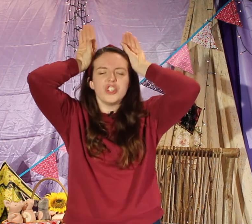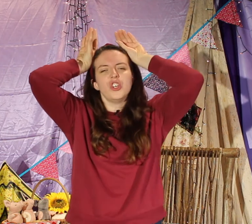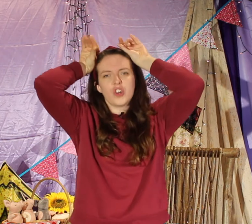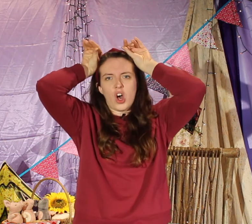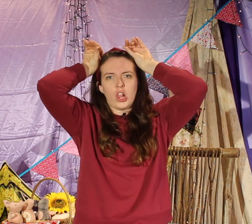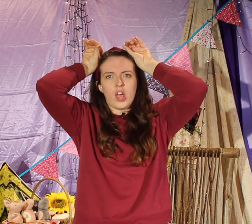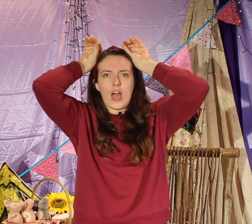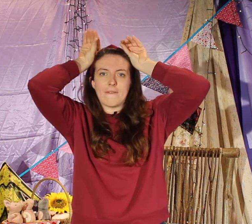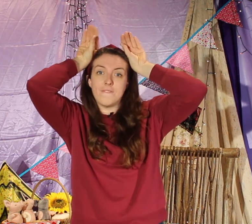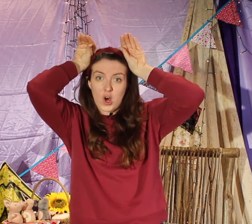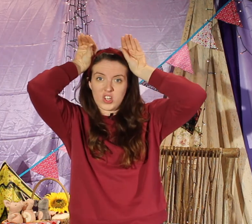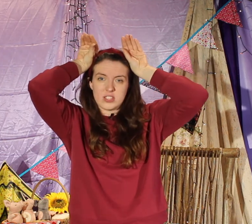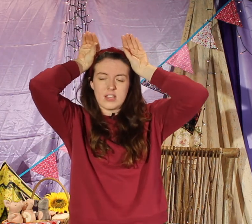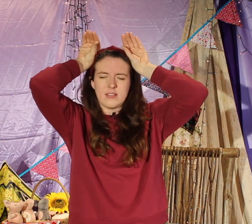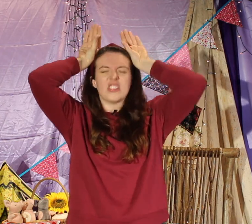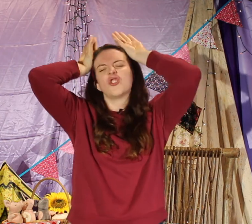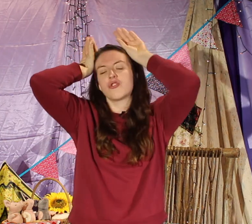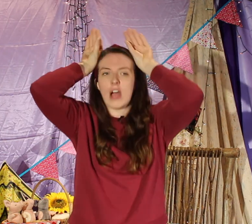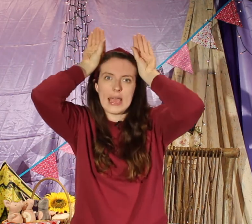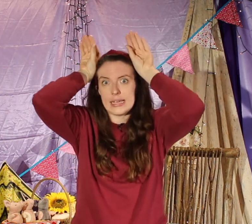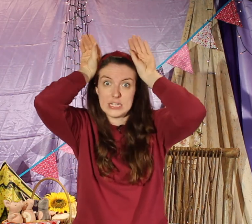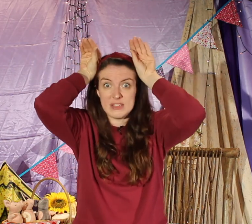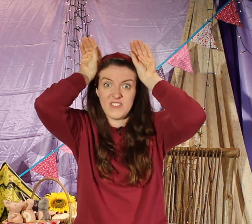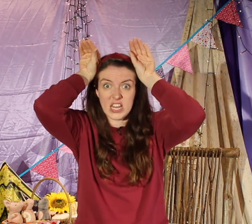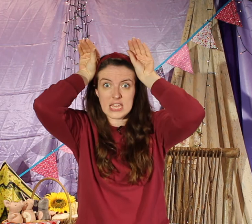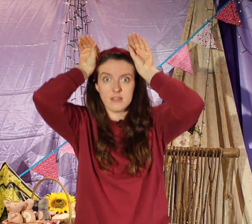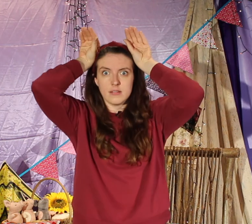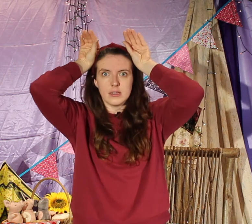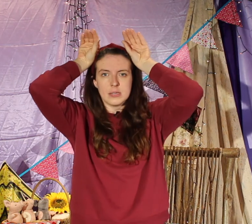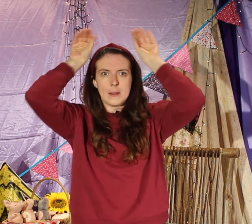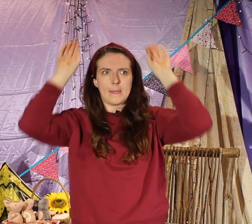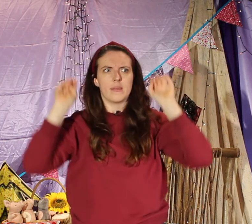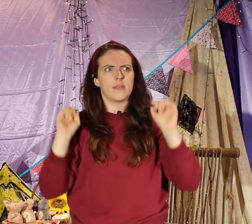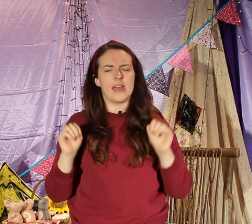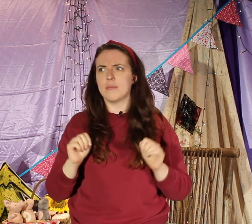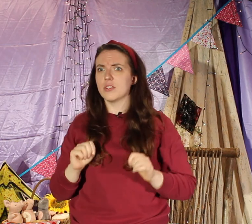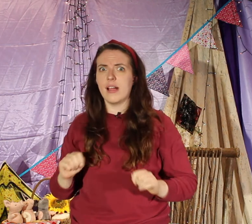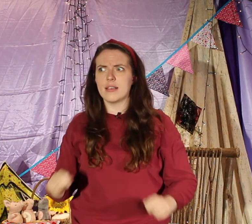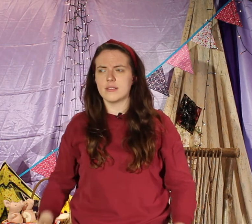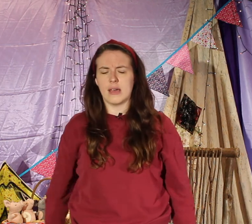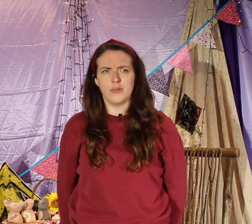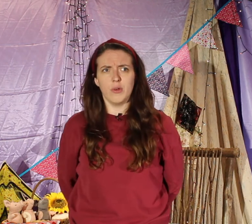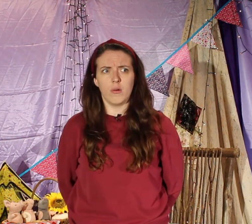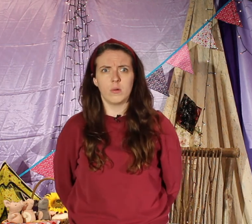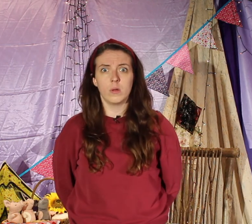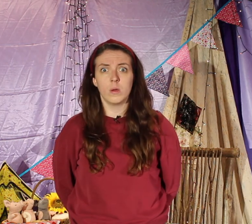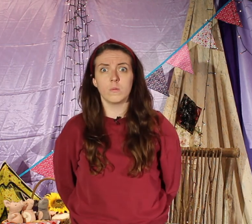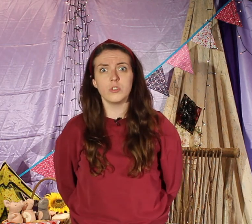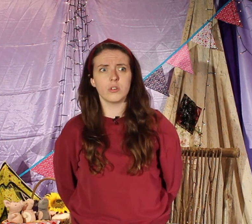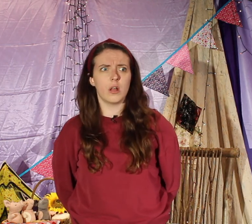you call a fox that's trying to be funny? The animals all asked, I don't know. What do you call a